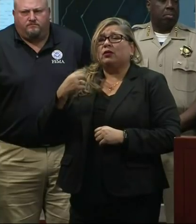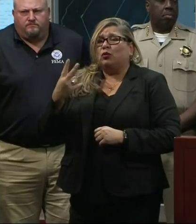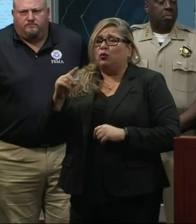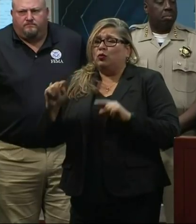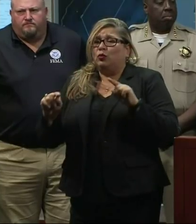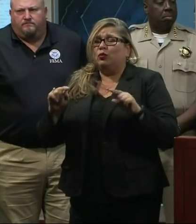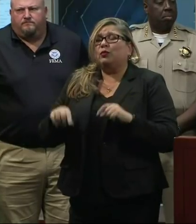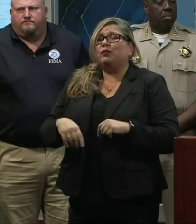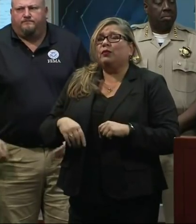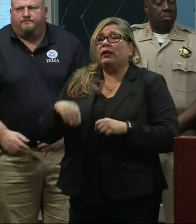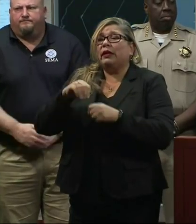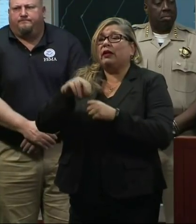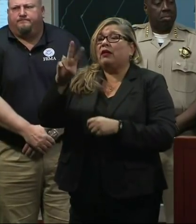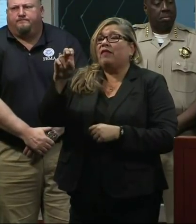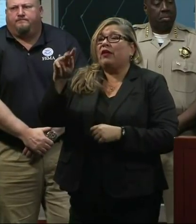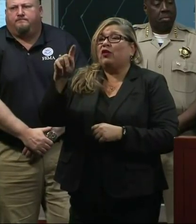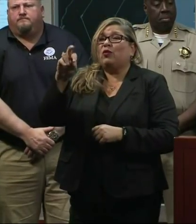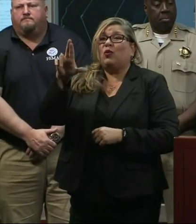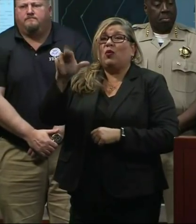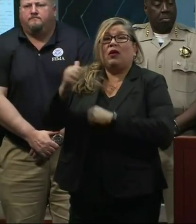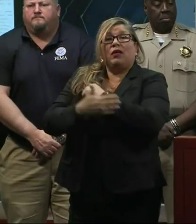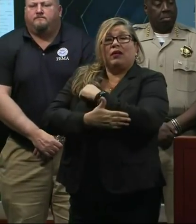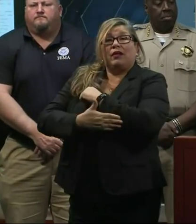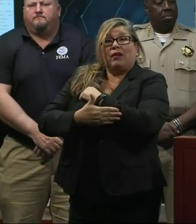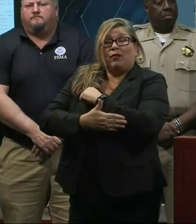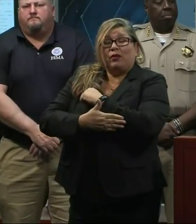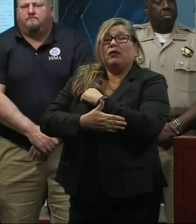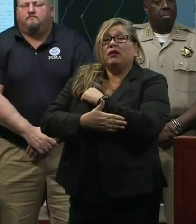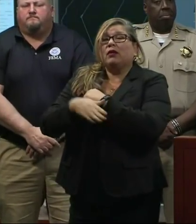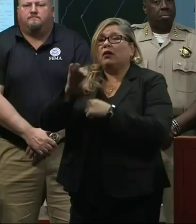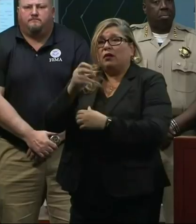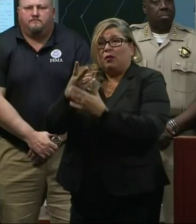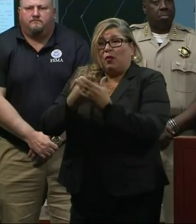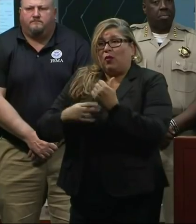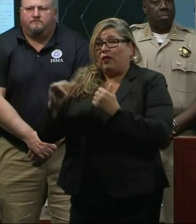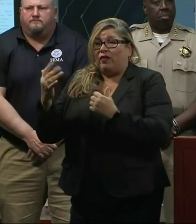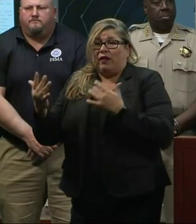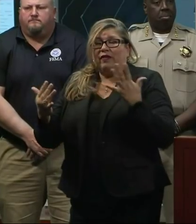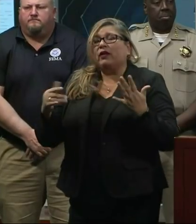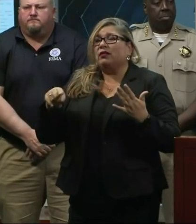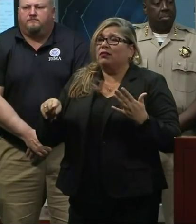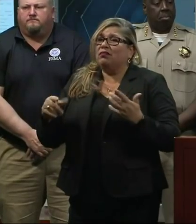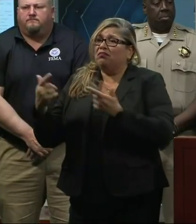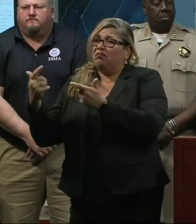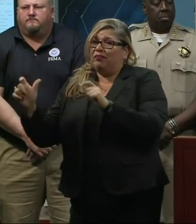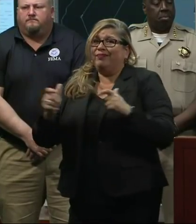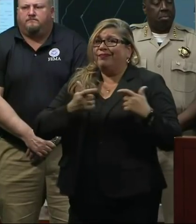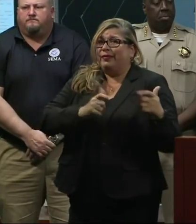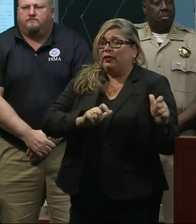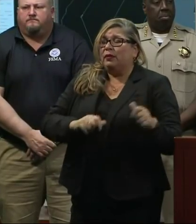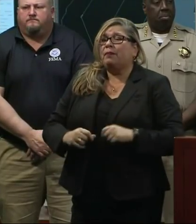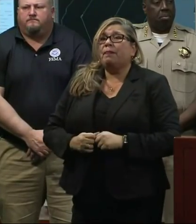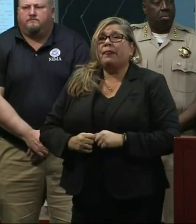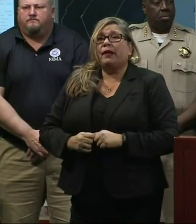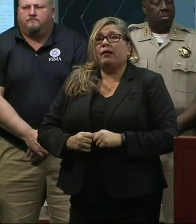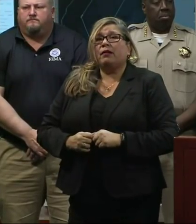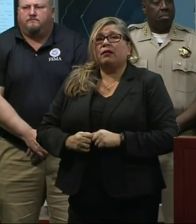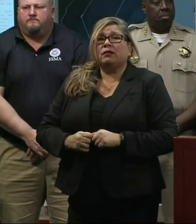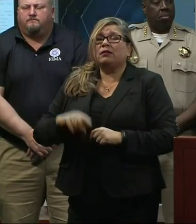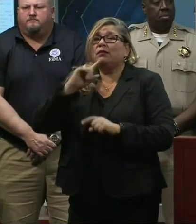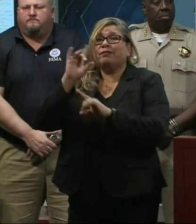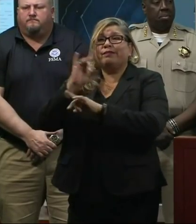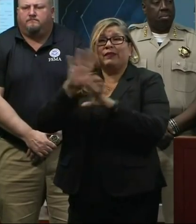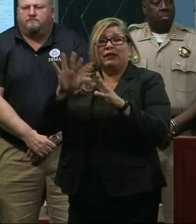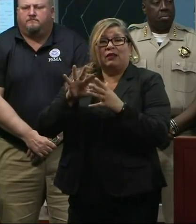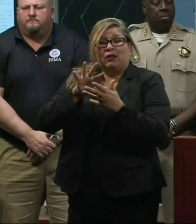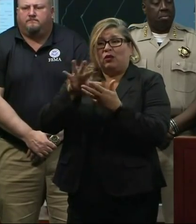again in Ventura County, and both of them relatively significant. The magnitude of the